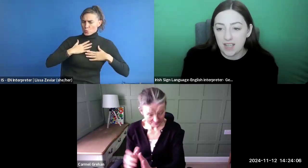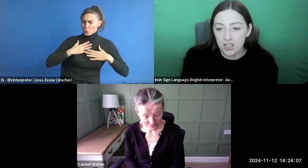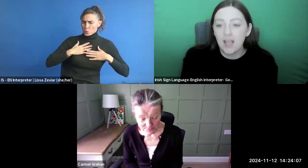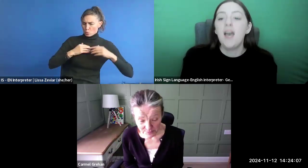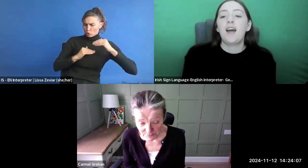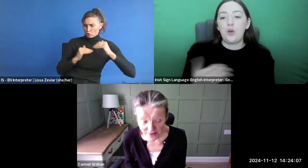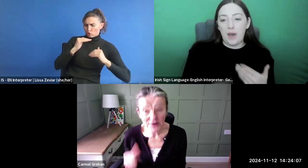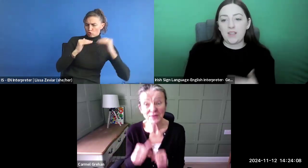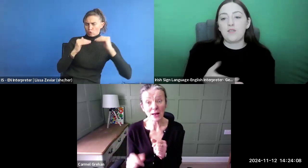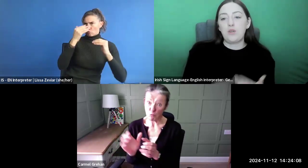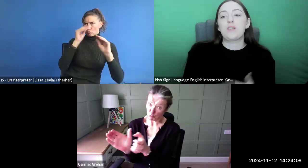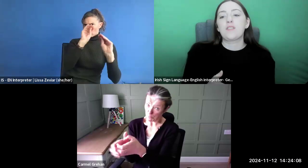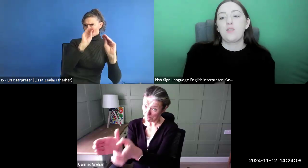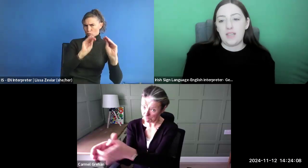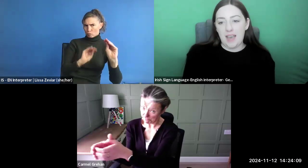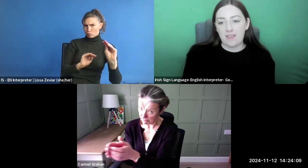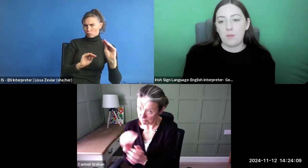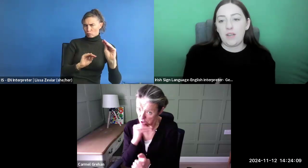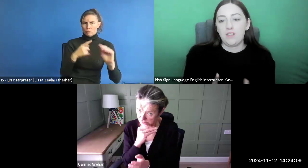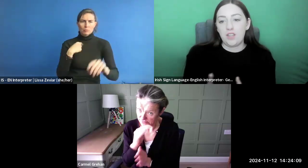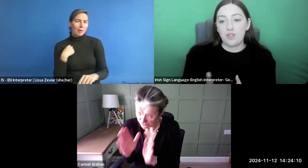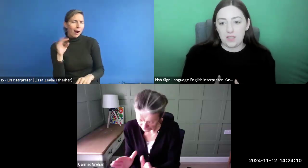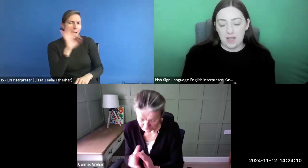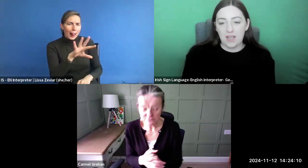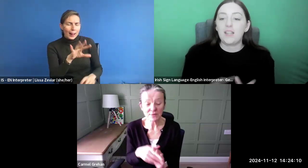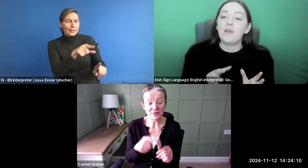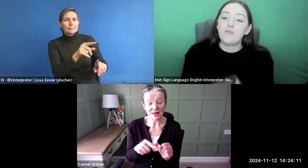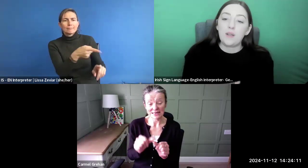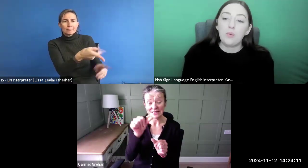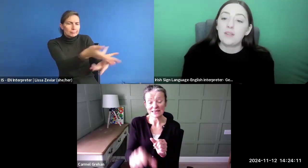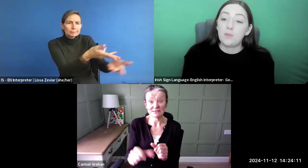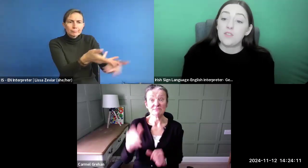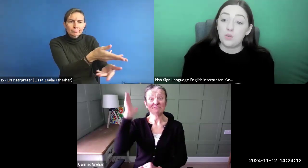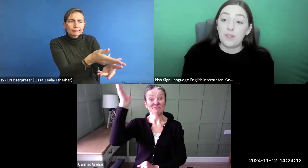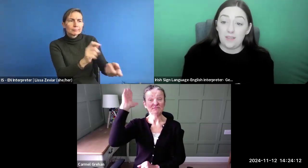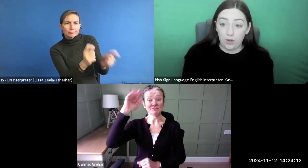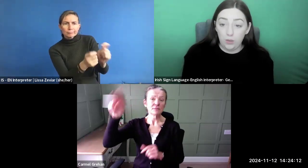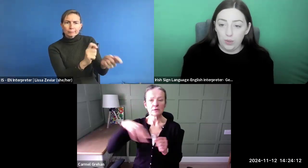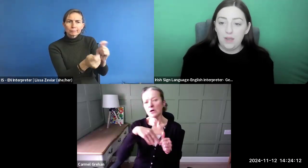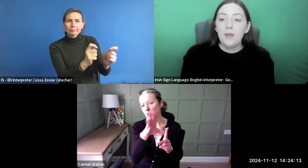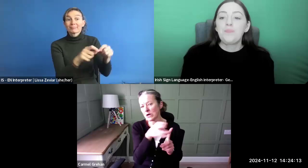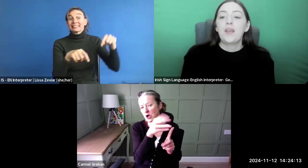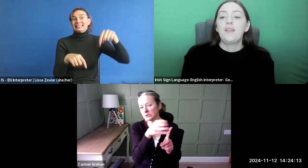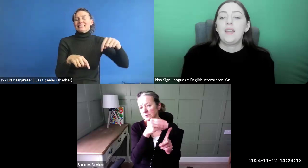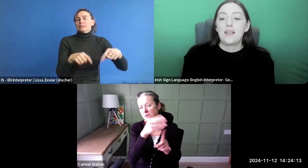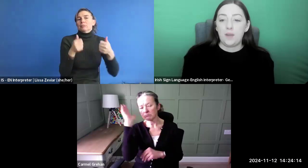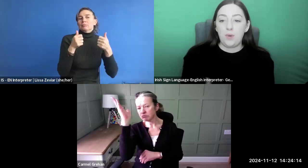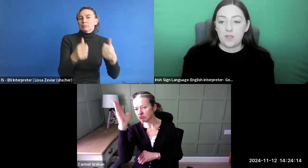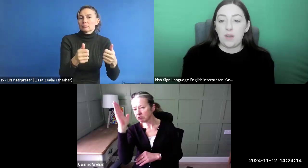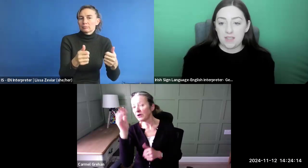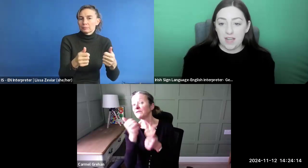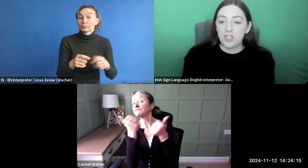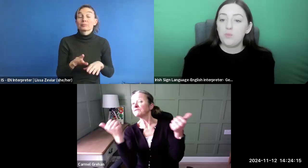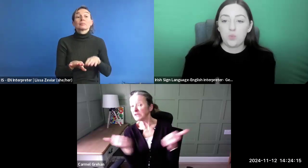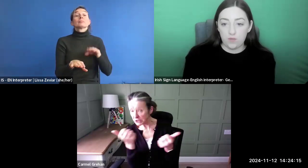their presentation and go back as a group and discuss it again. They might need to adjust that. And I think it was very important that that was done within the group. And then the next step